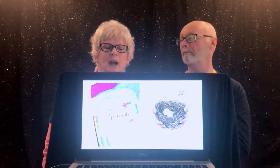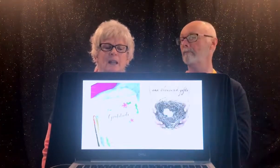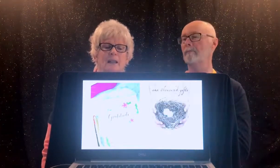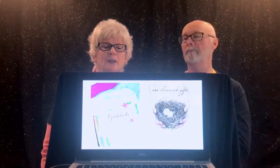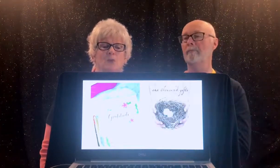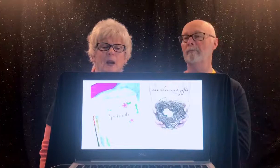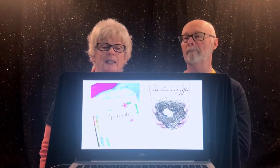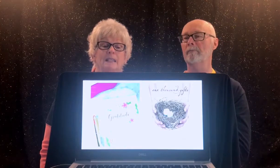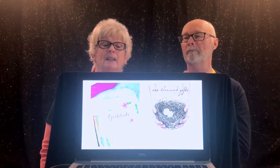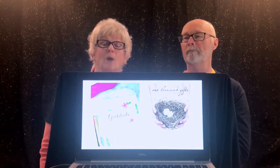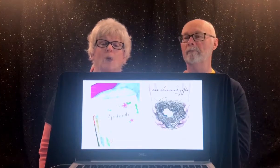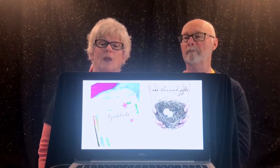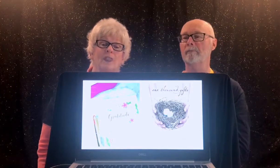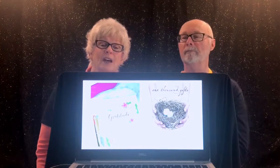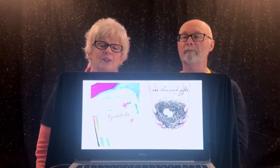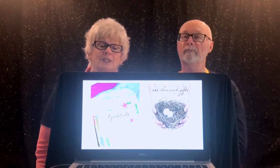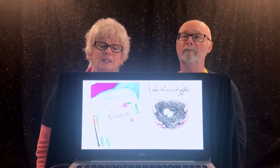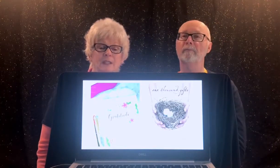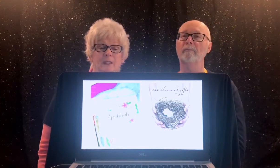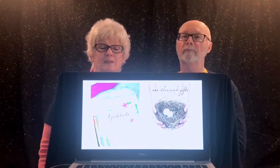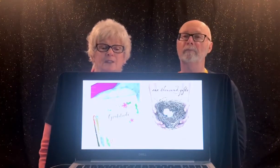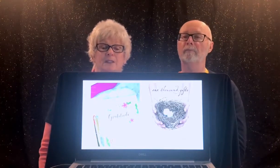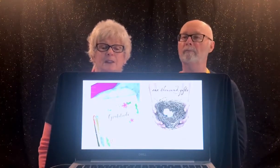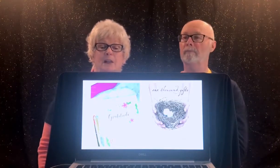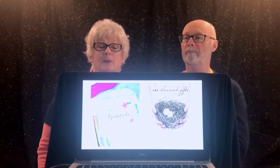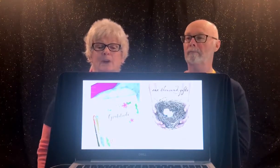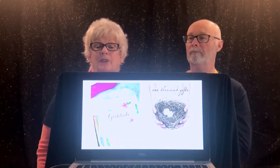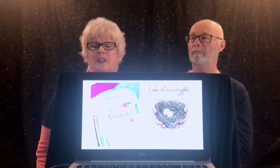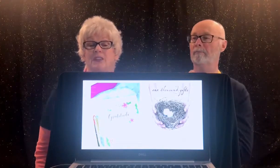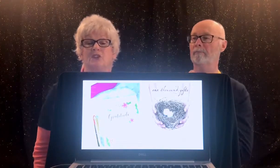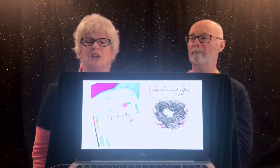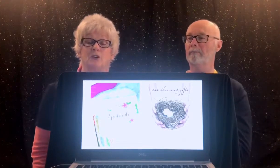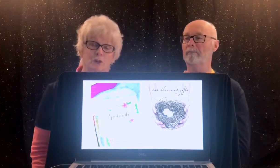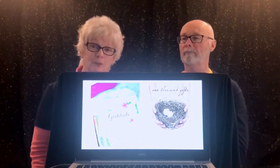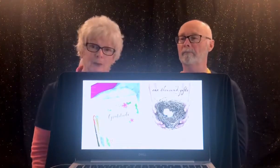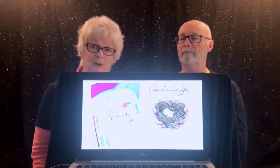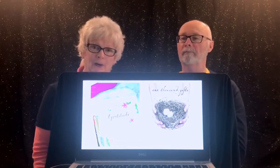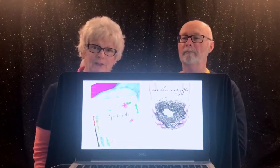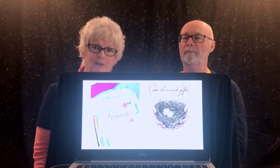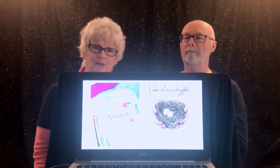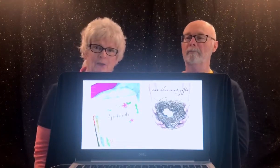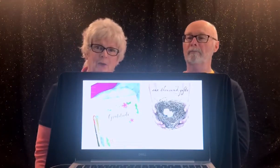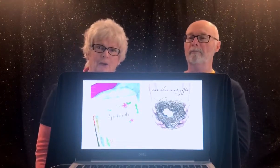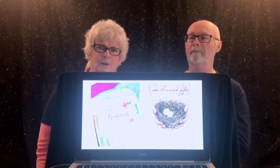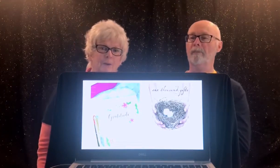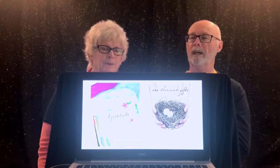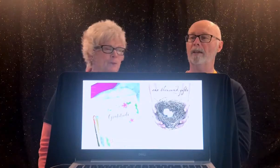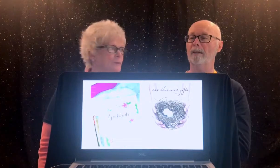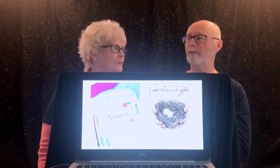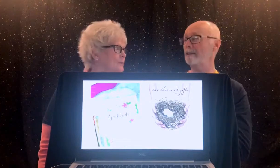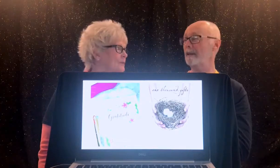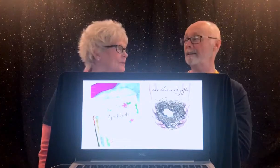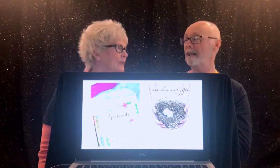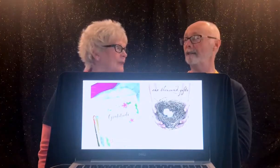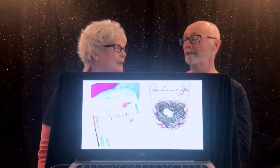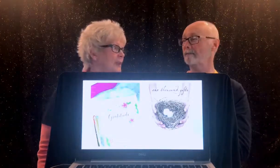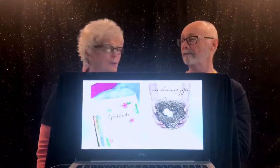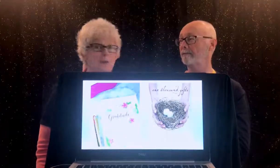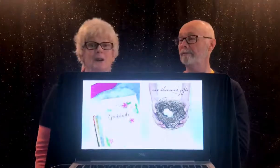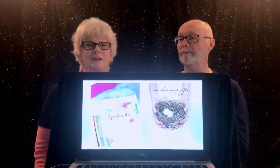write 1,000 gifts about things she could be grateful for. I heard that was a bestseller. It